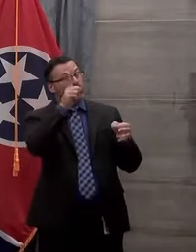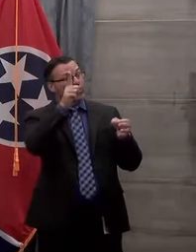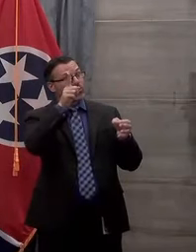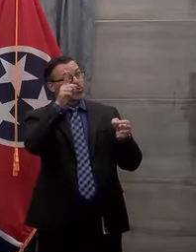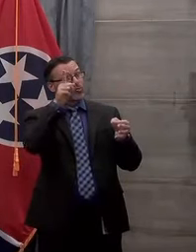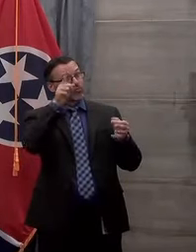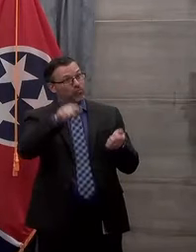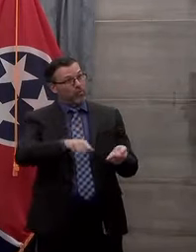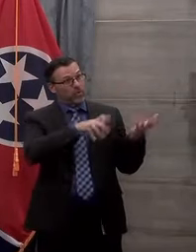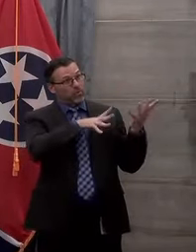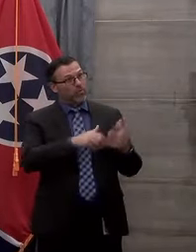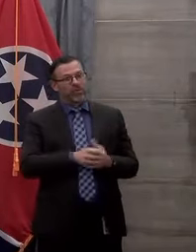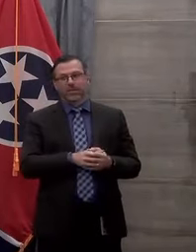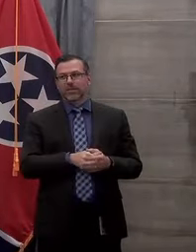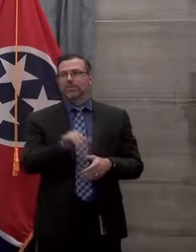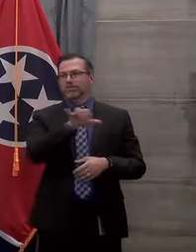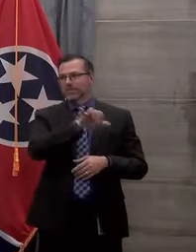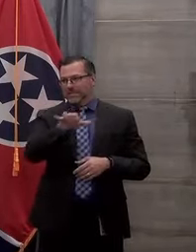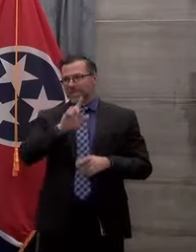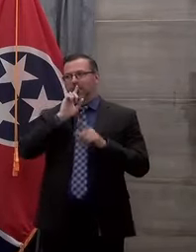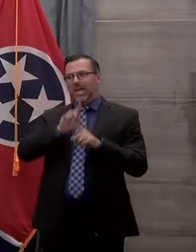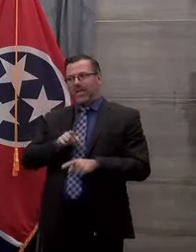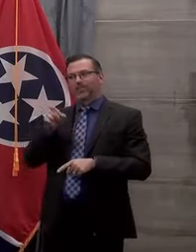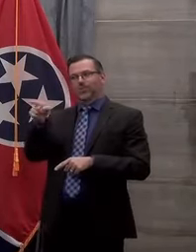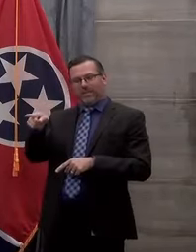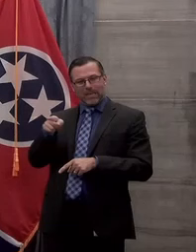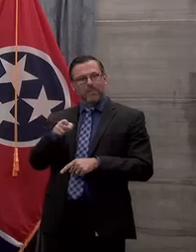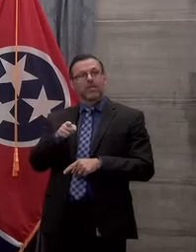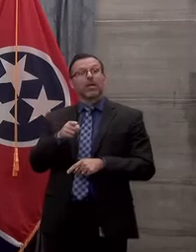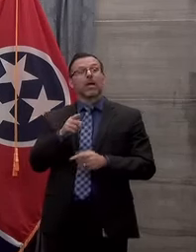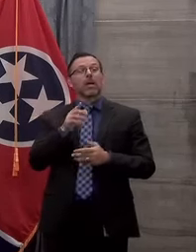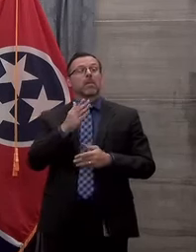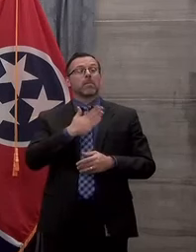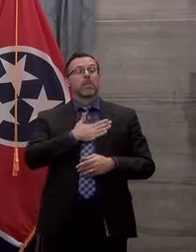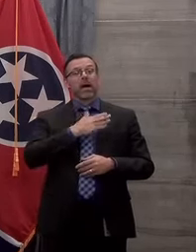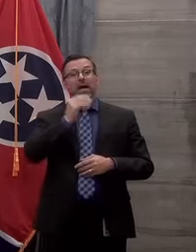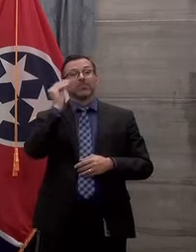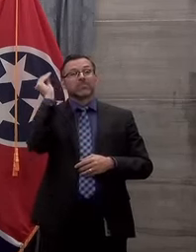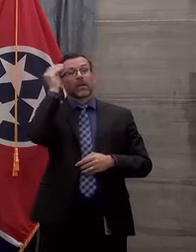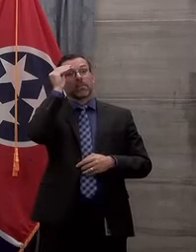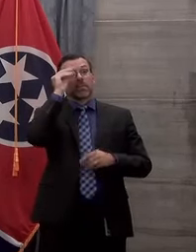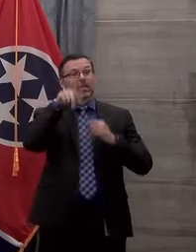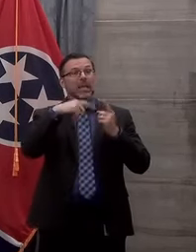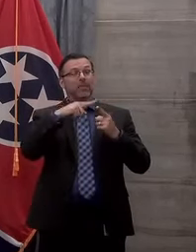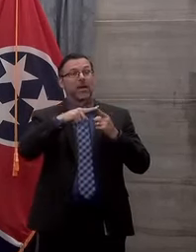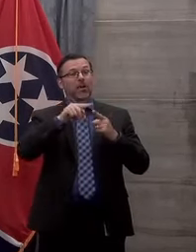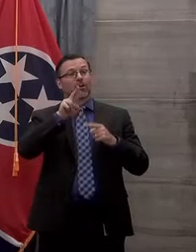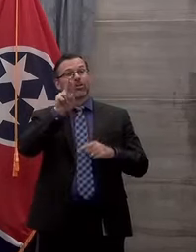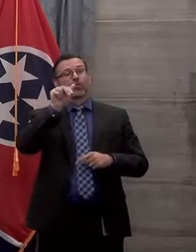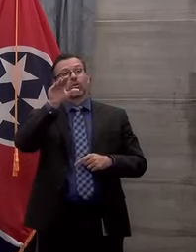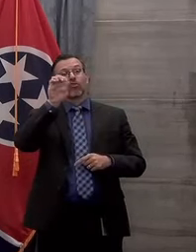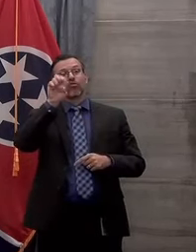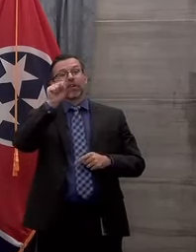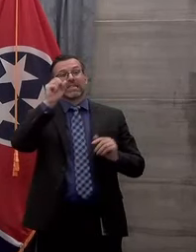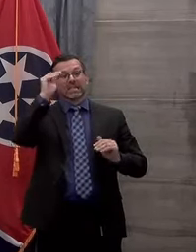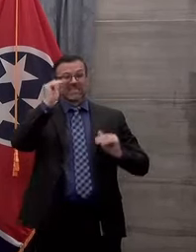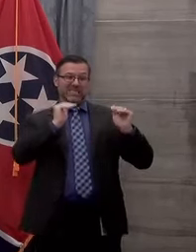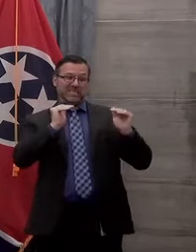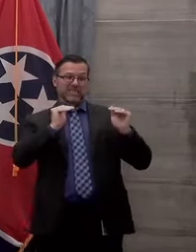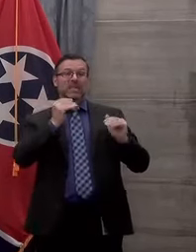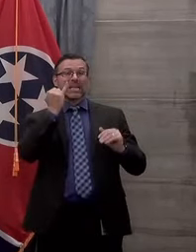Just like I answered Sergio a while ago, what do I think about racial reconciliation? If it were entirely up